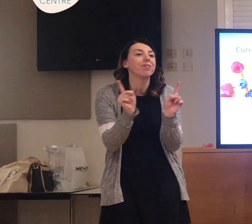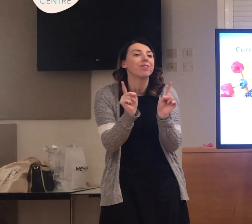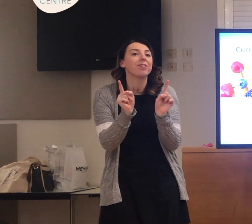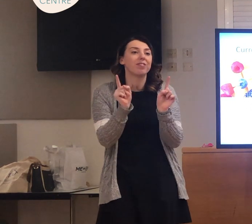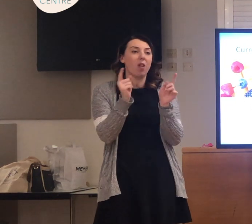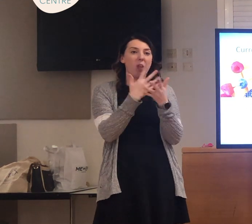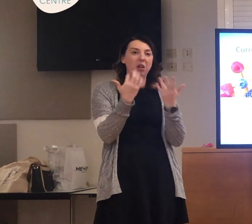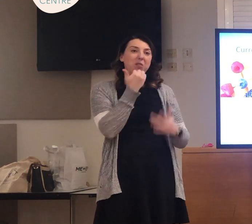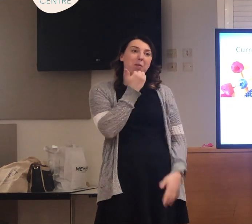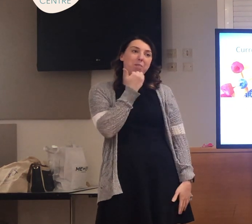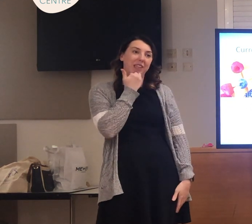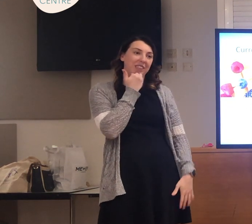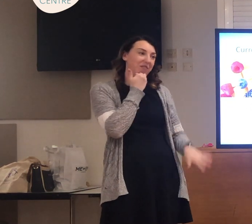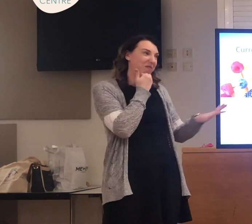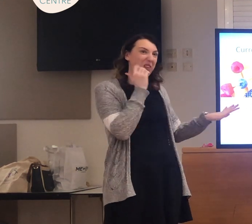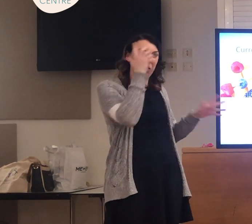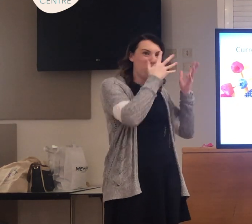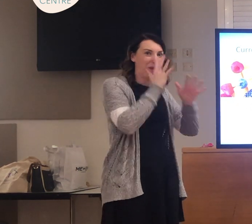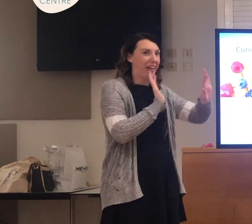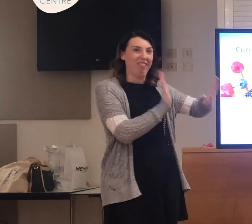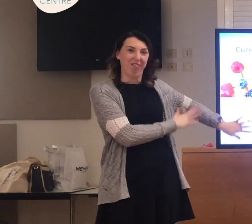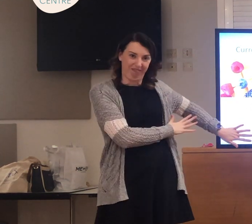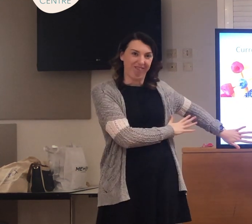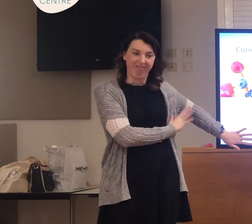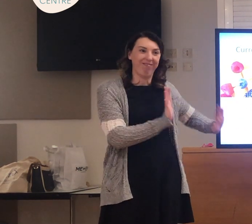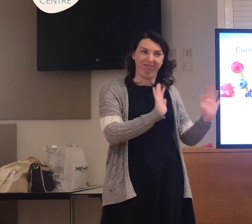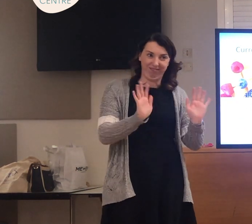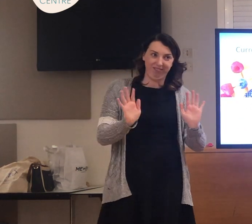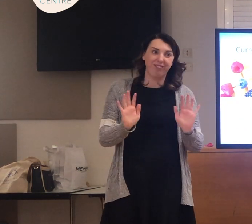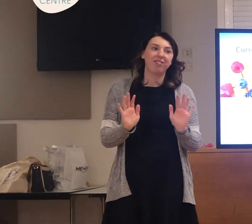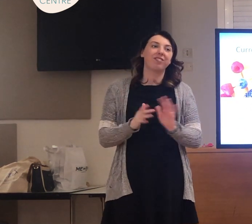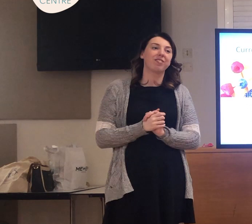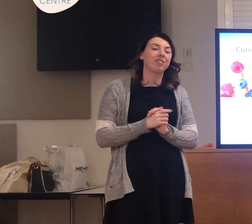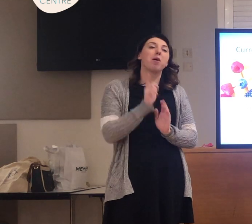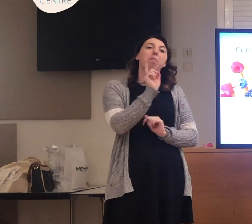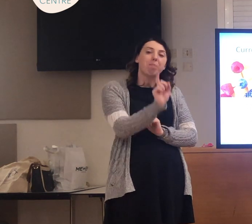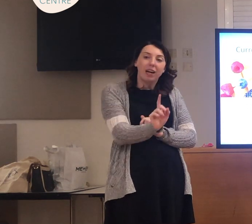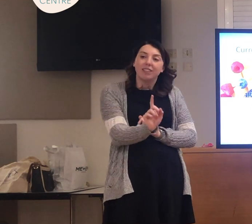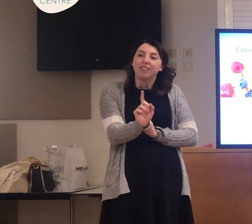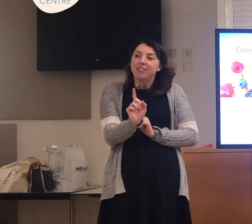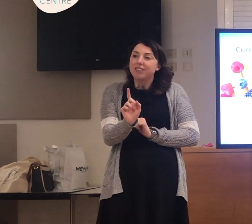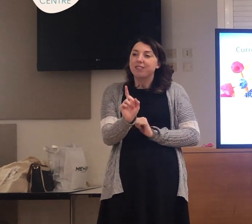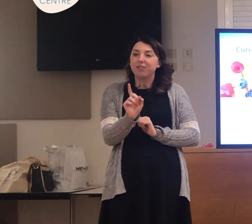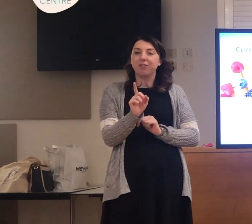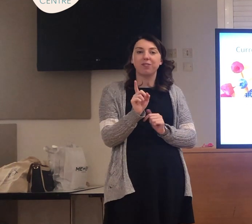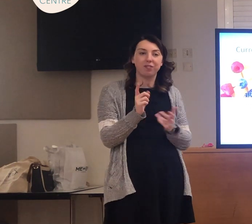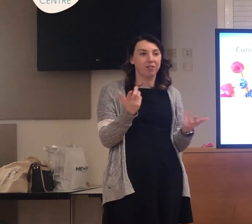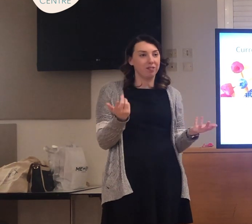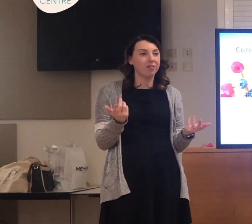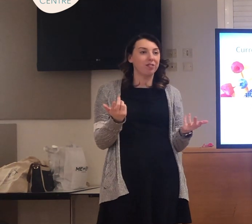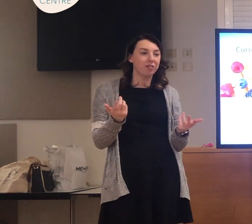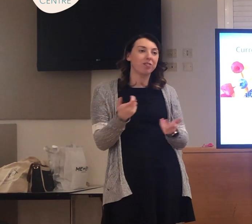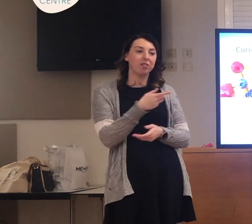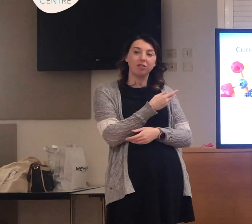lots of figures on here. I don't want you to worry about those. But the reason, we know the reason